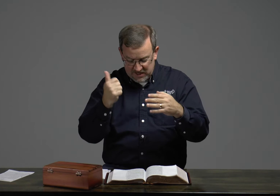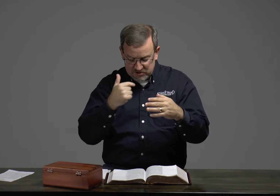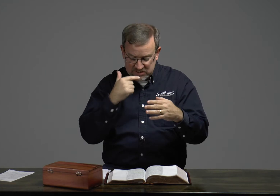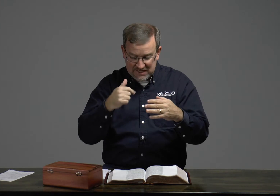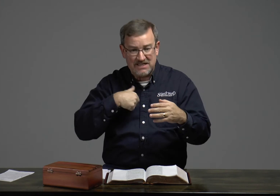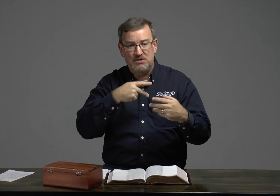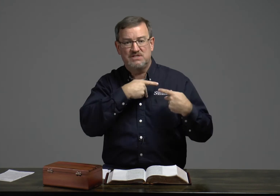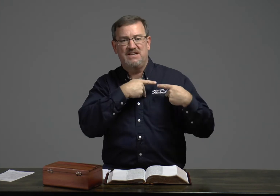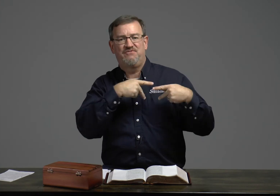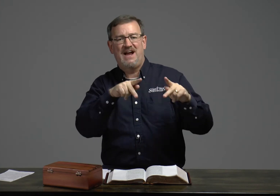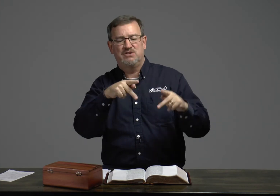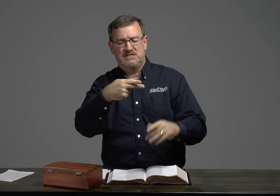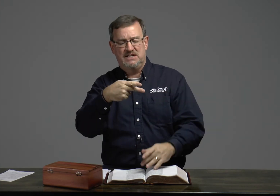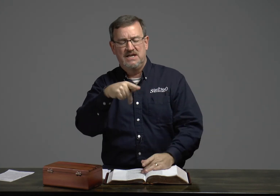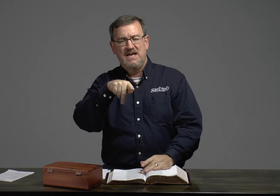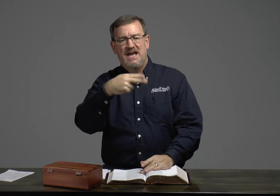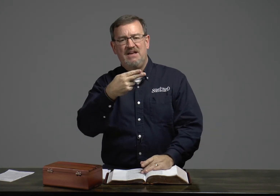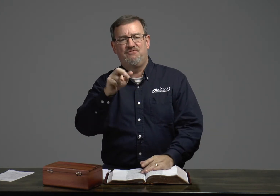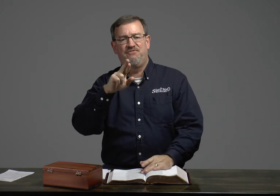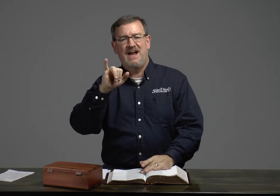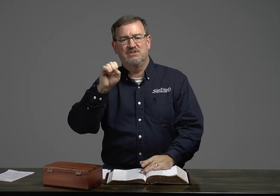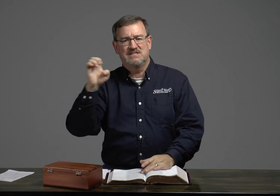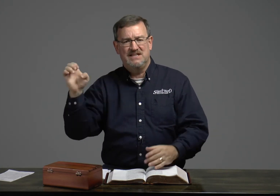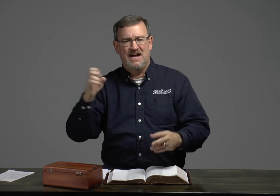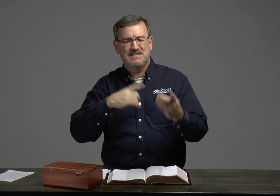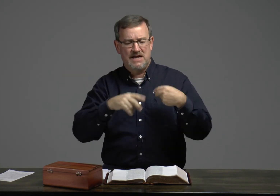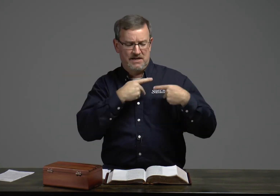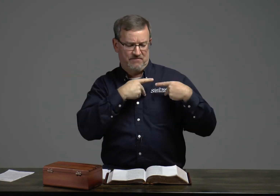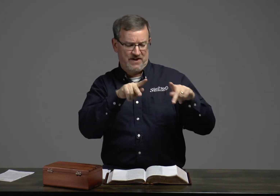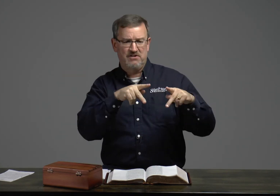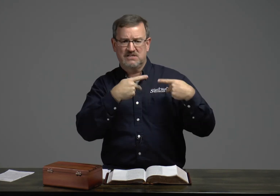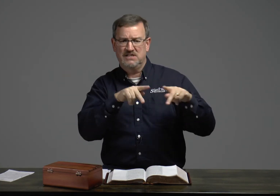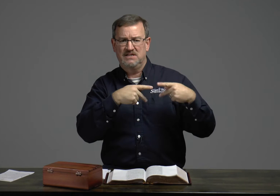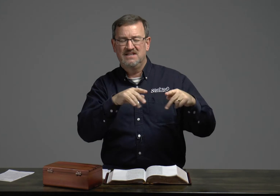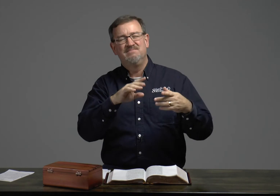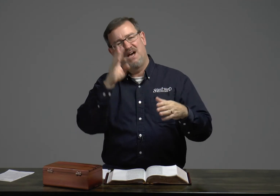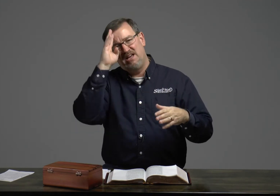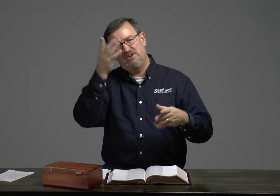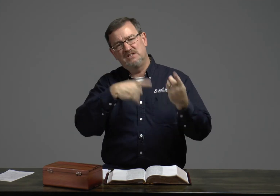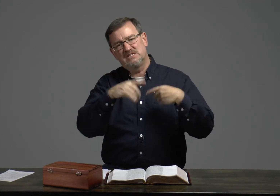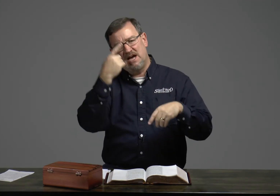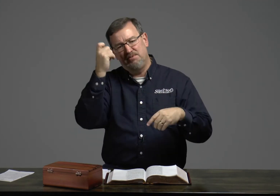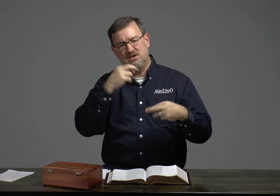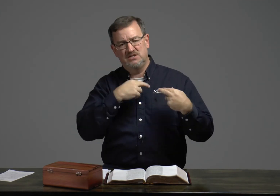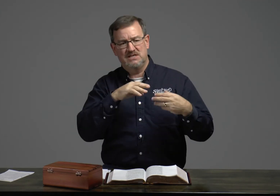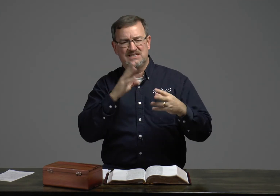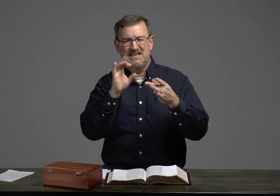in others, it says that he was a Pharisee. A Pharisee. I sign Pharisee. I invented this sign because it's